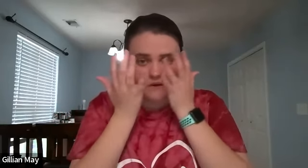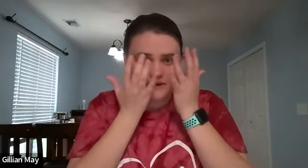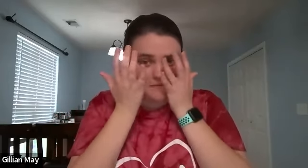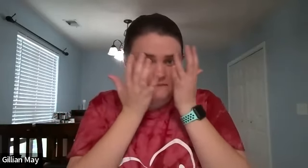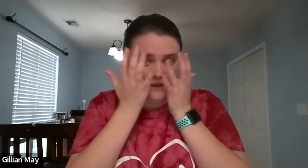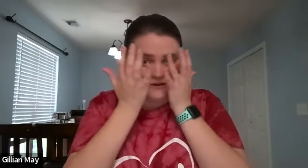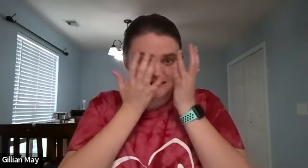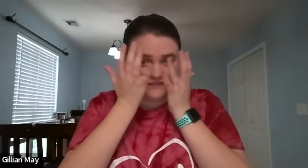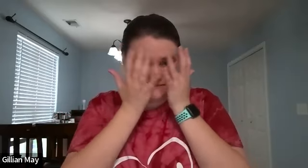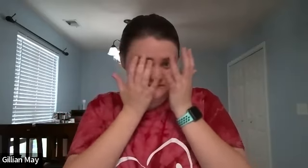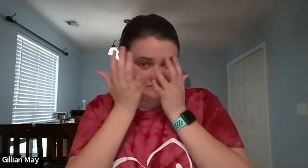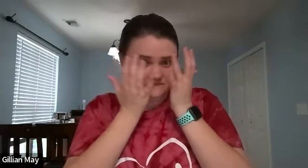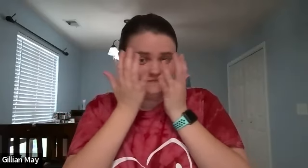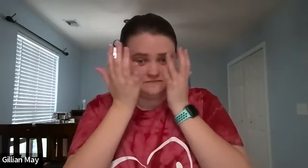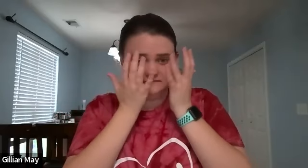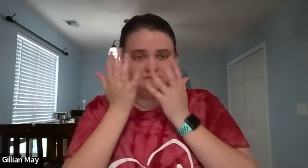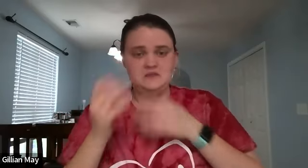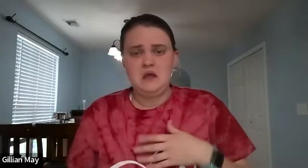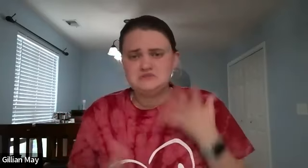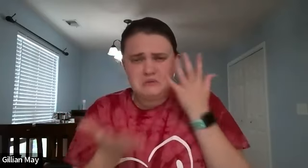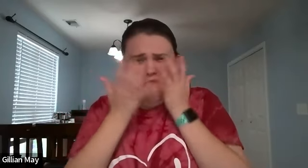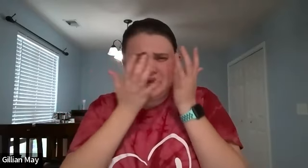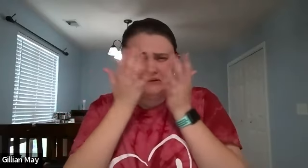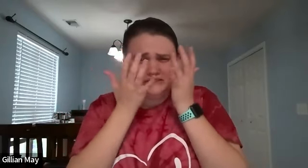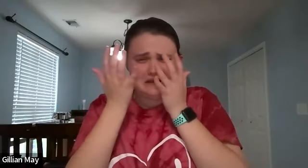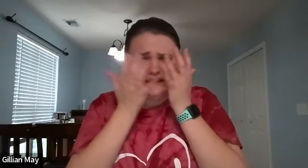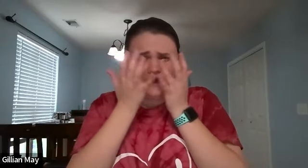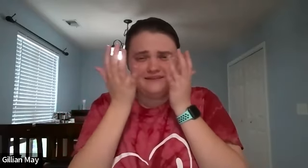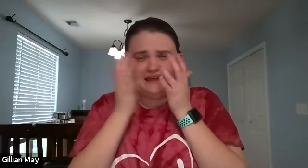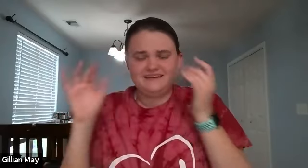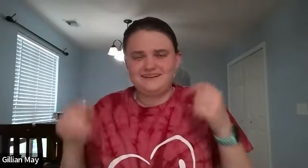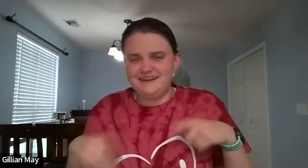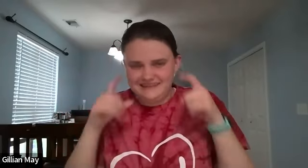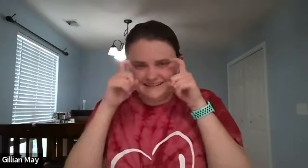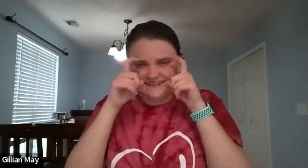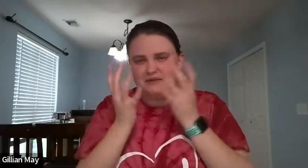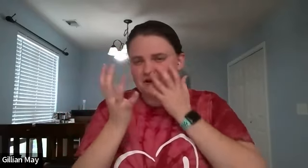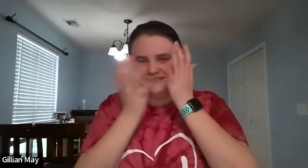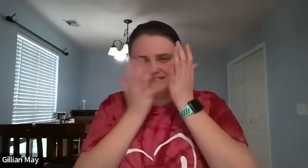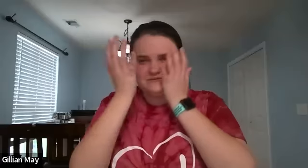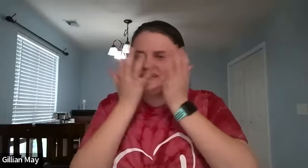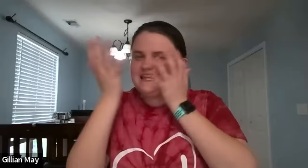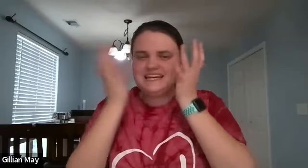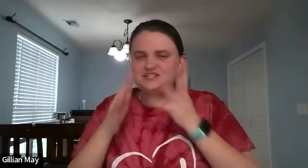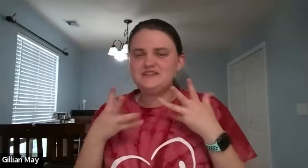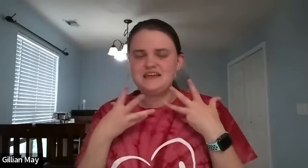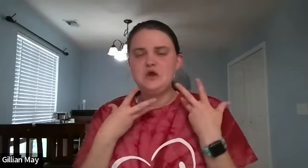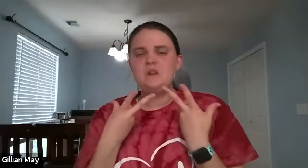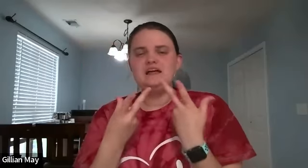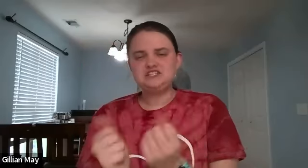I'm embarrassed. Mm-hmm. So embarrassed right now, like again, eyebrows. Really let